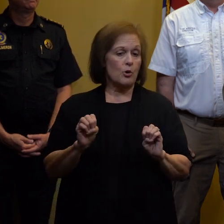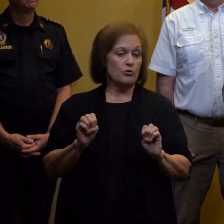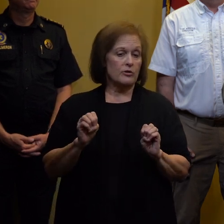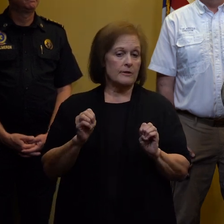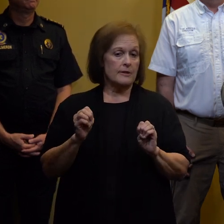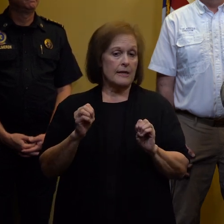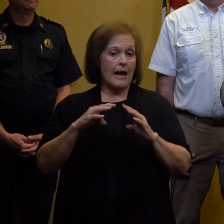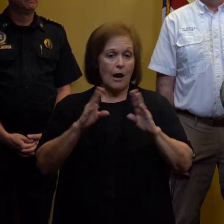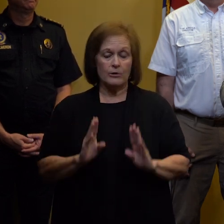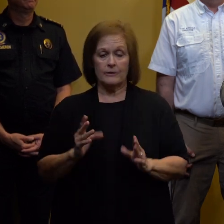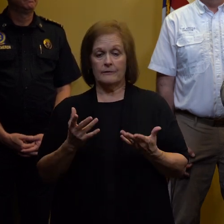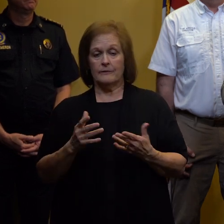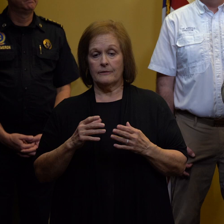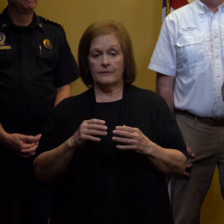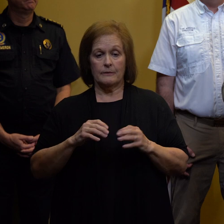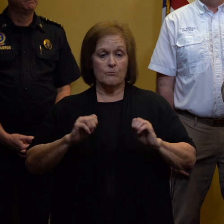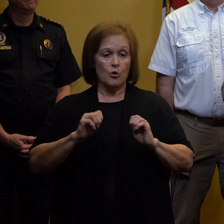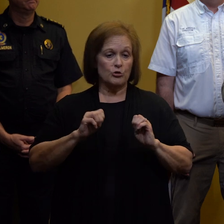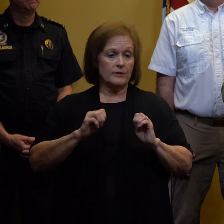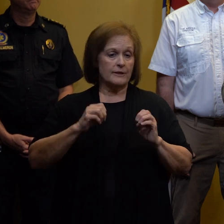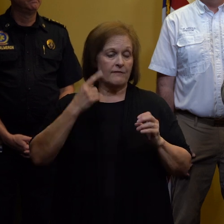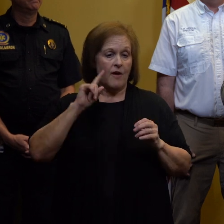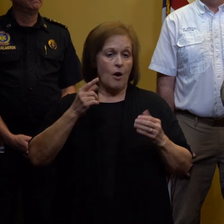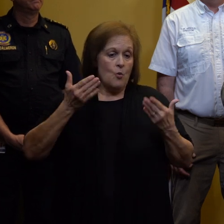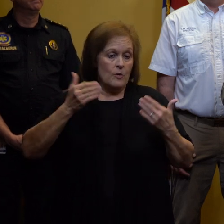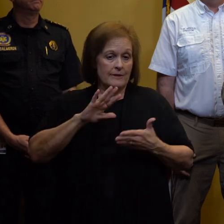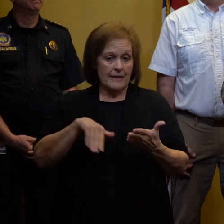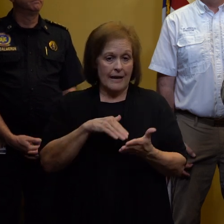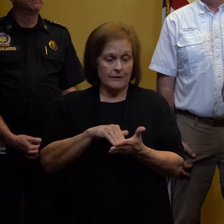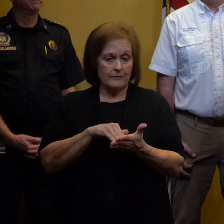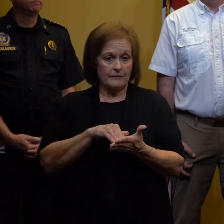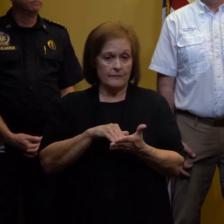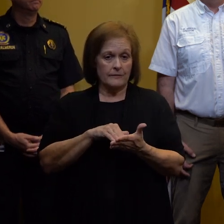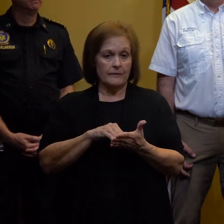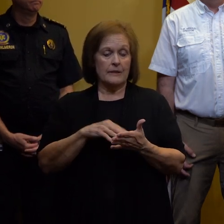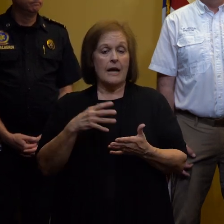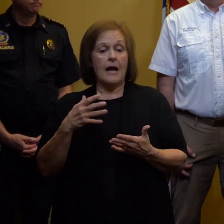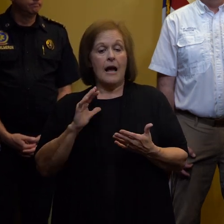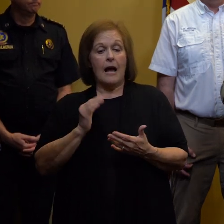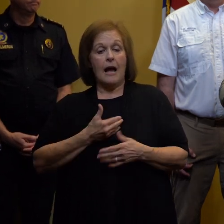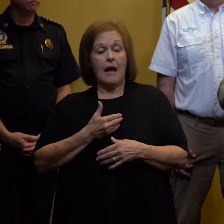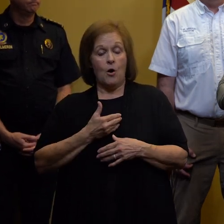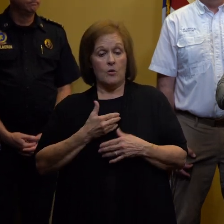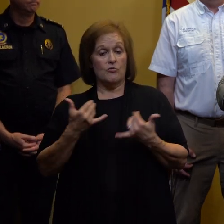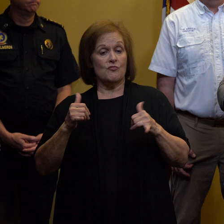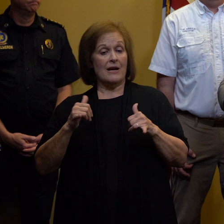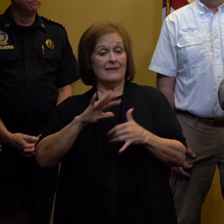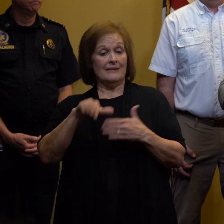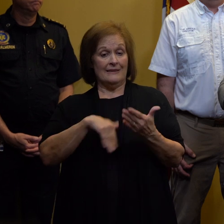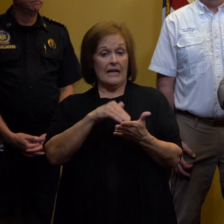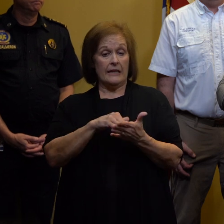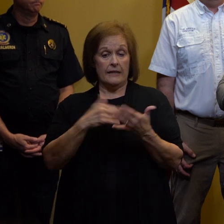whether we're doing emergency warming shelters, and now we're doing emergency cooling shelters. Our rec centers are open, all